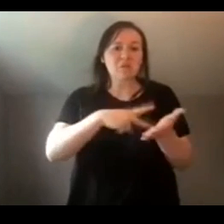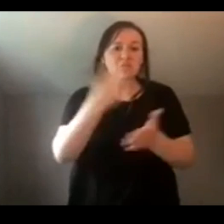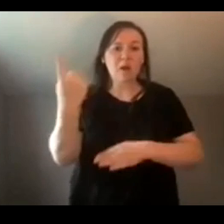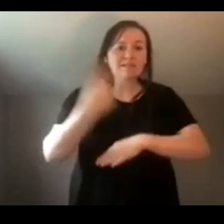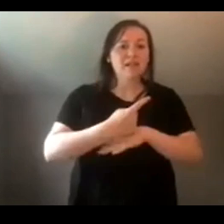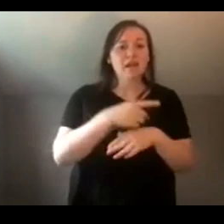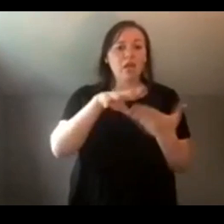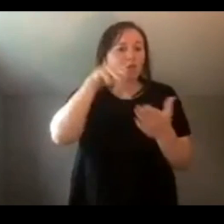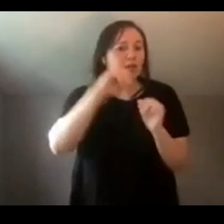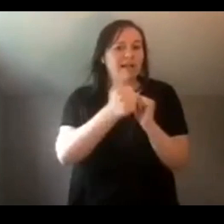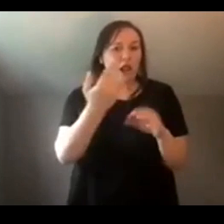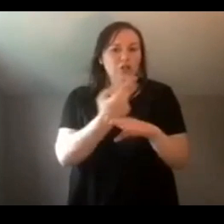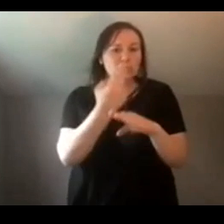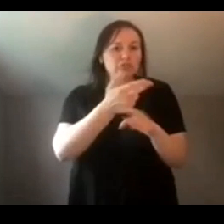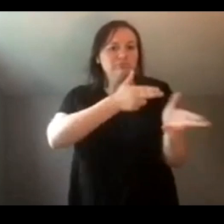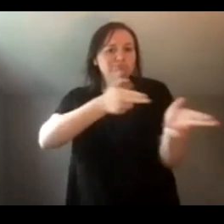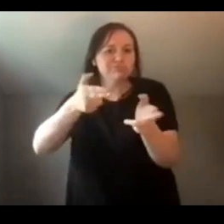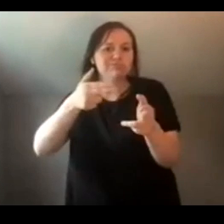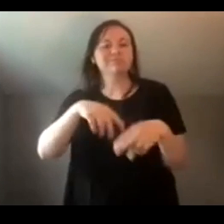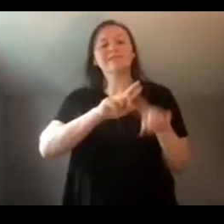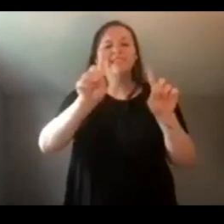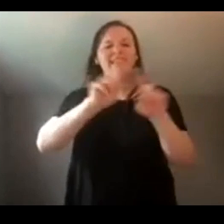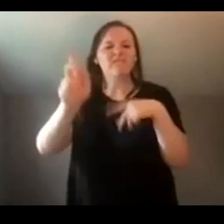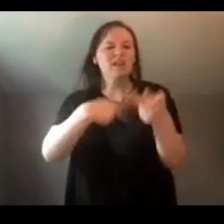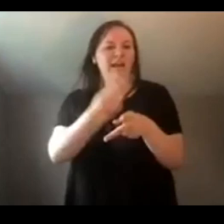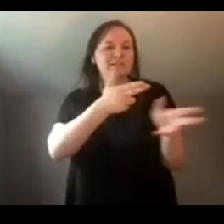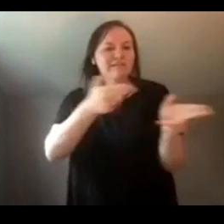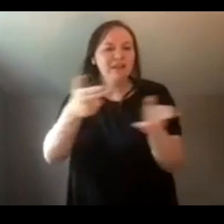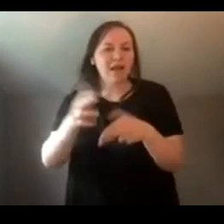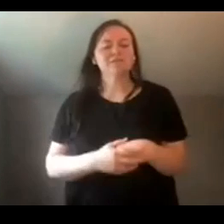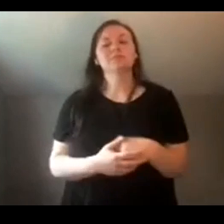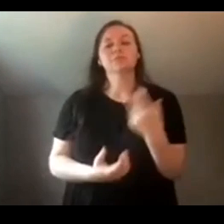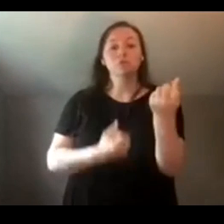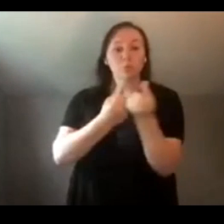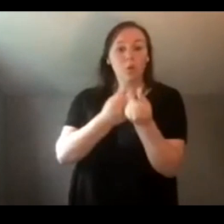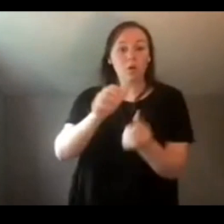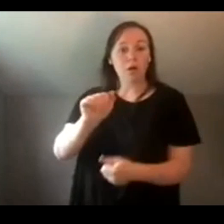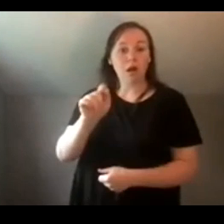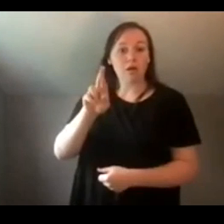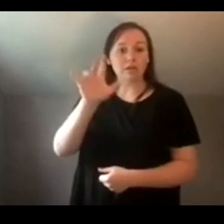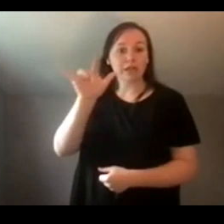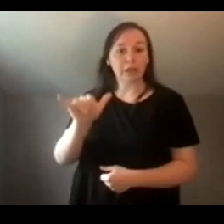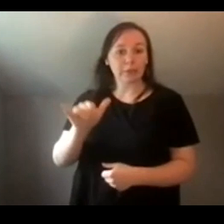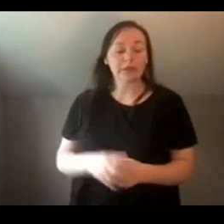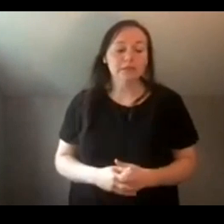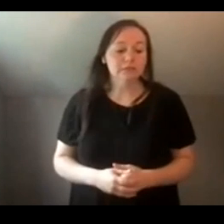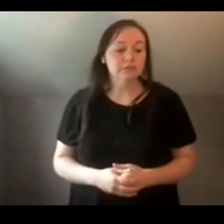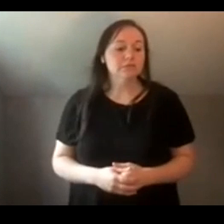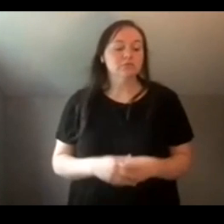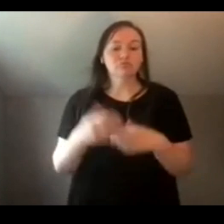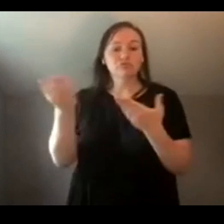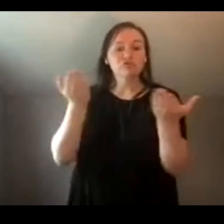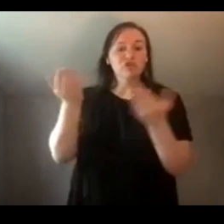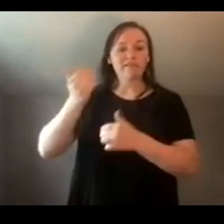fire a musket rifle. He supported artillery battery. He served his guard duty. And finally,